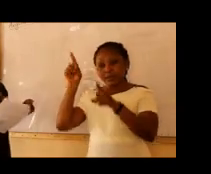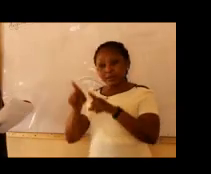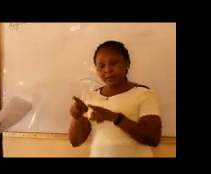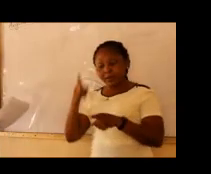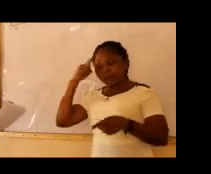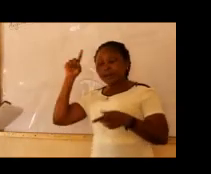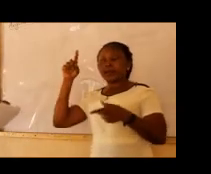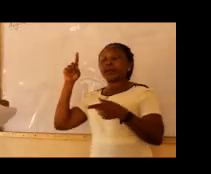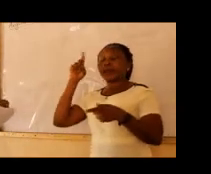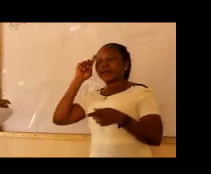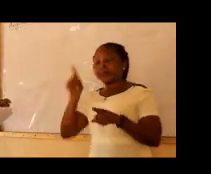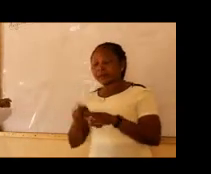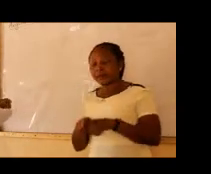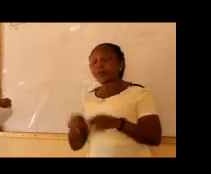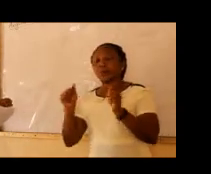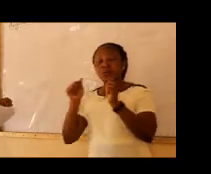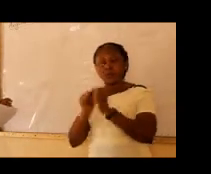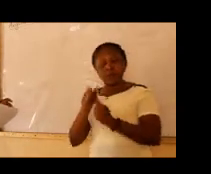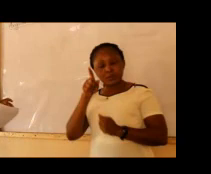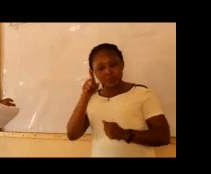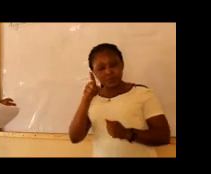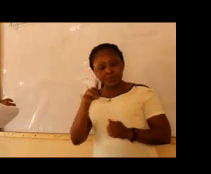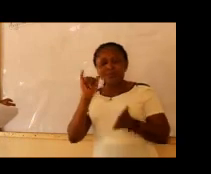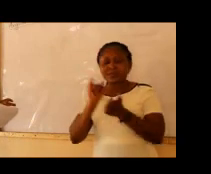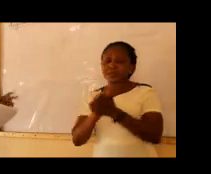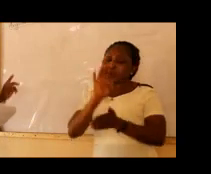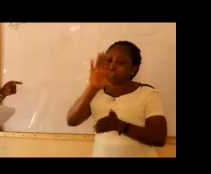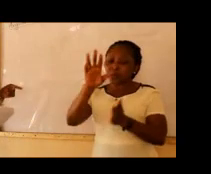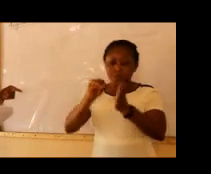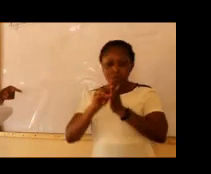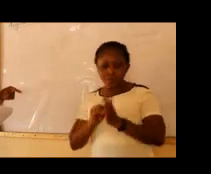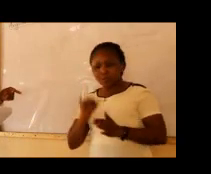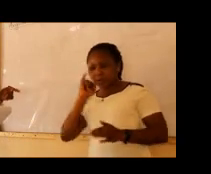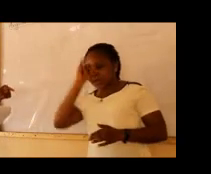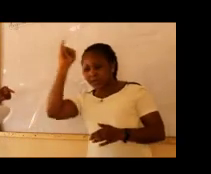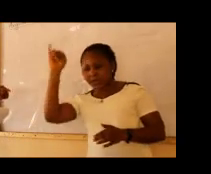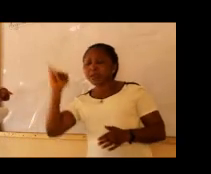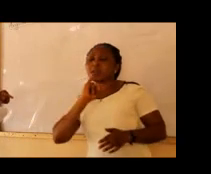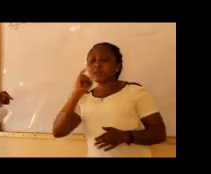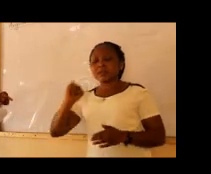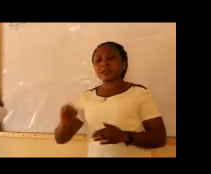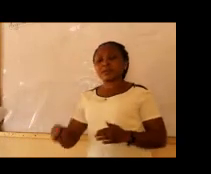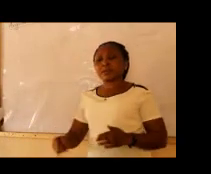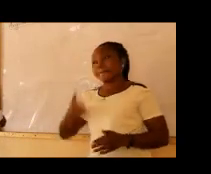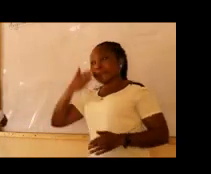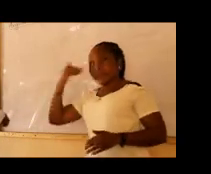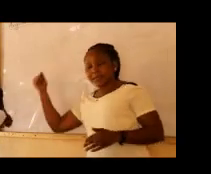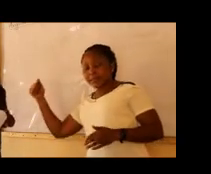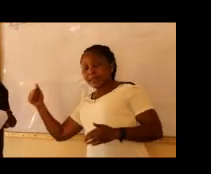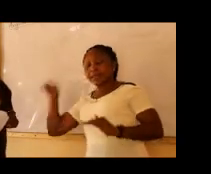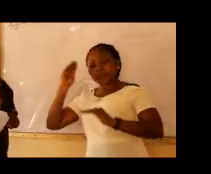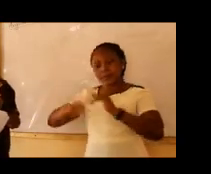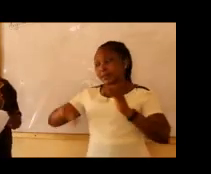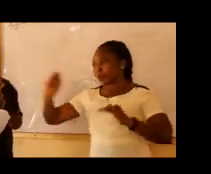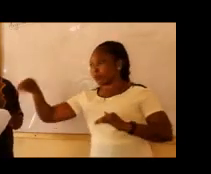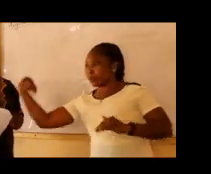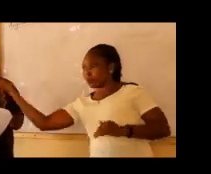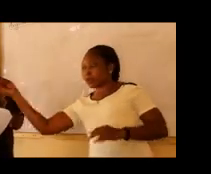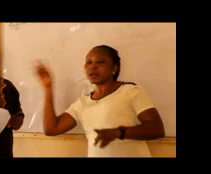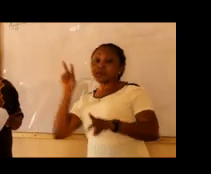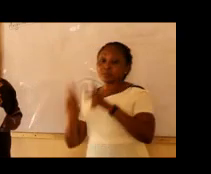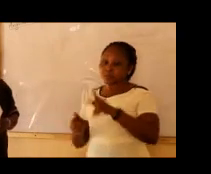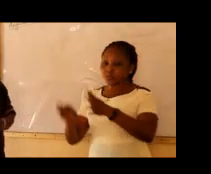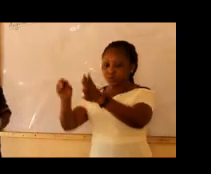that your own idea is better than its opposite.